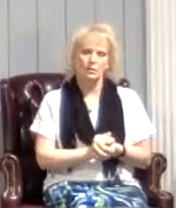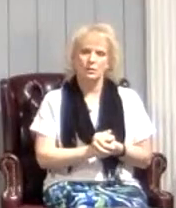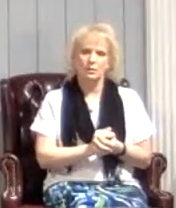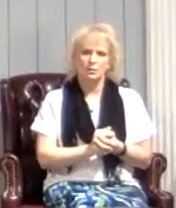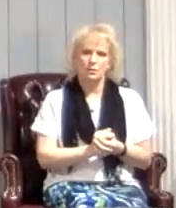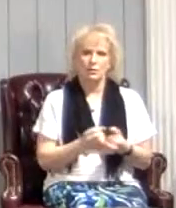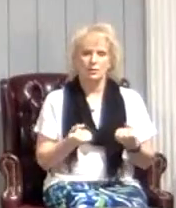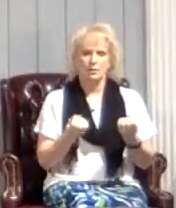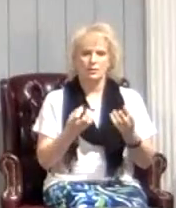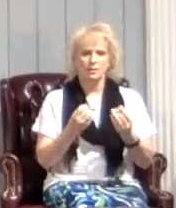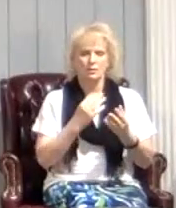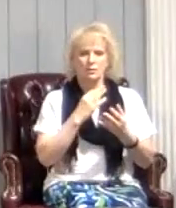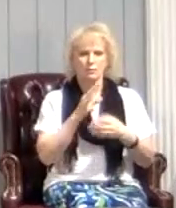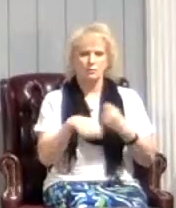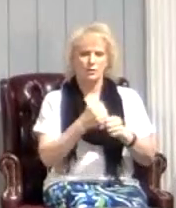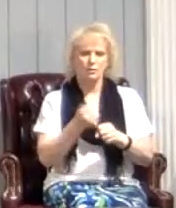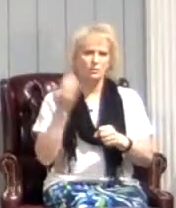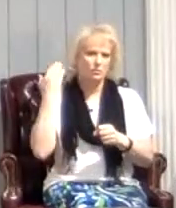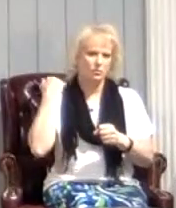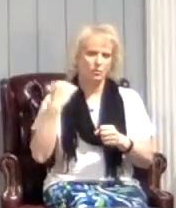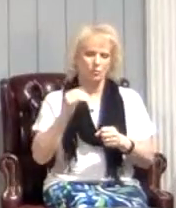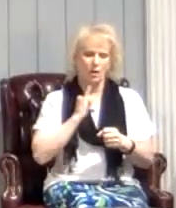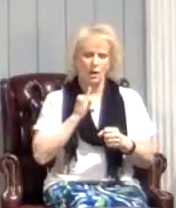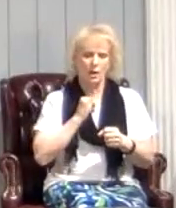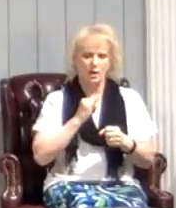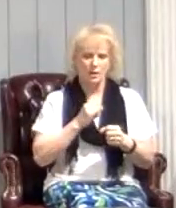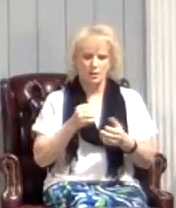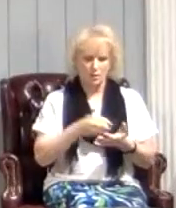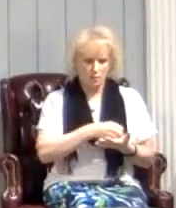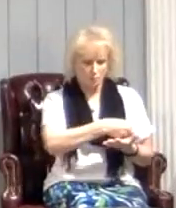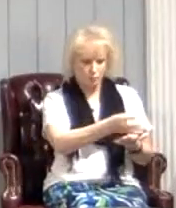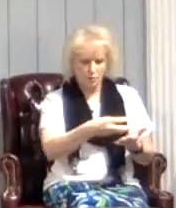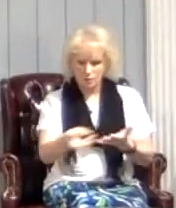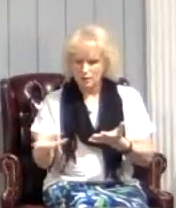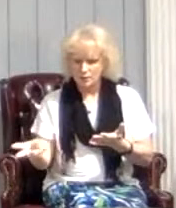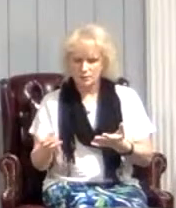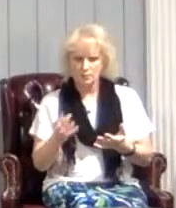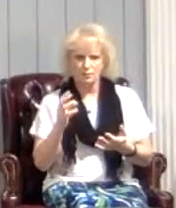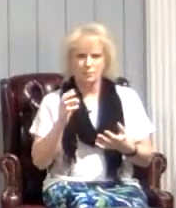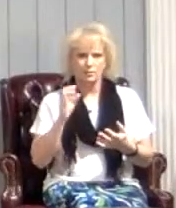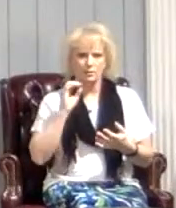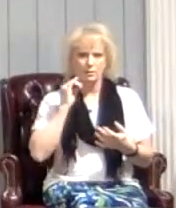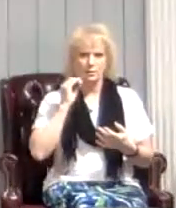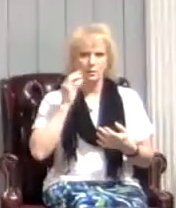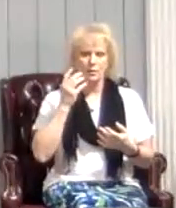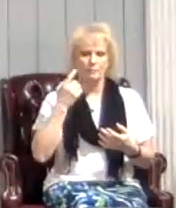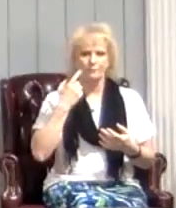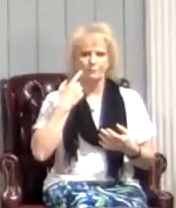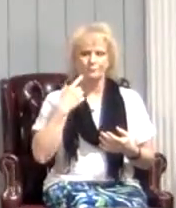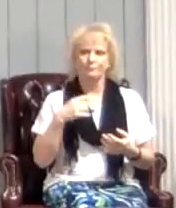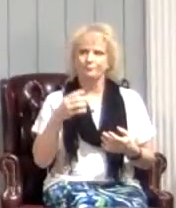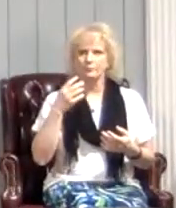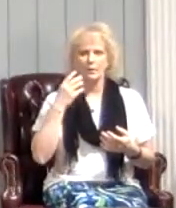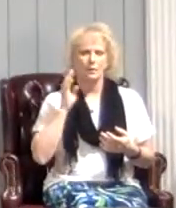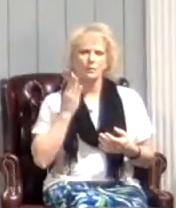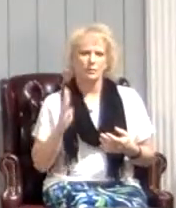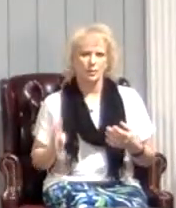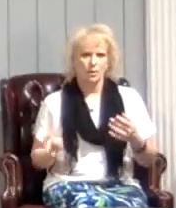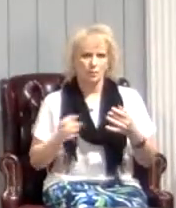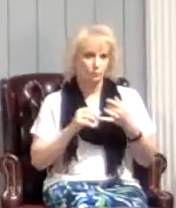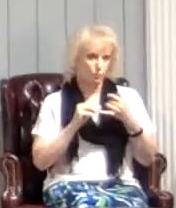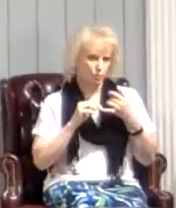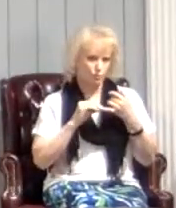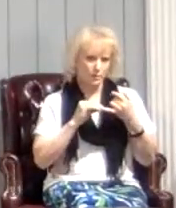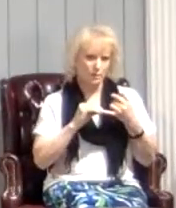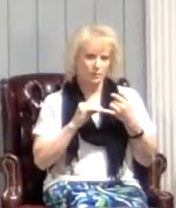Number of years ago now, I planted some blueberries along the fence road of our house, and I've tried them before, blueberries, but